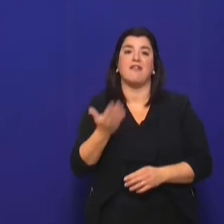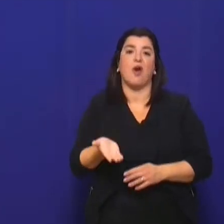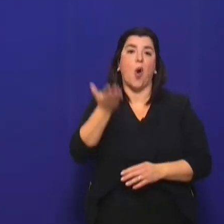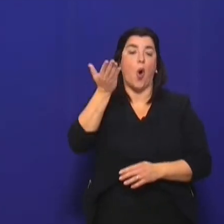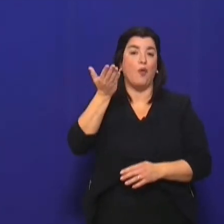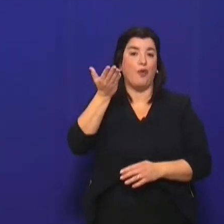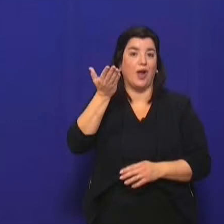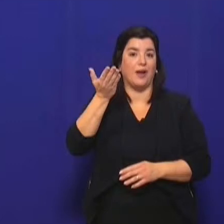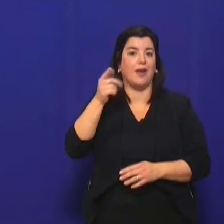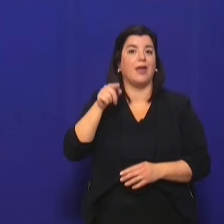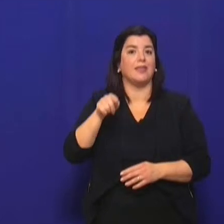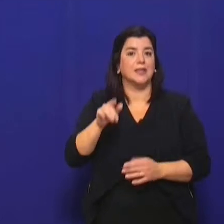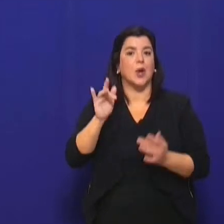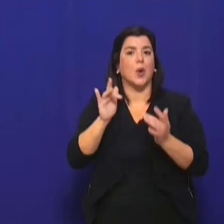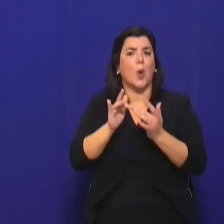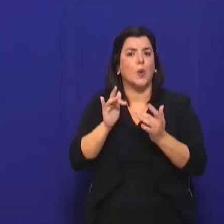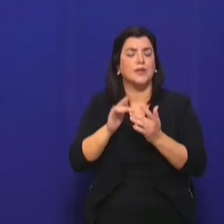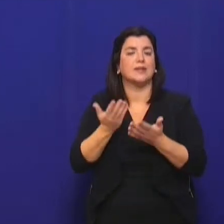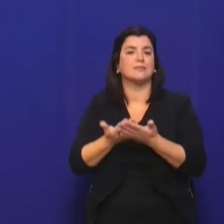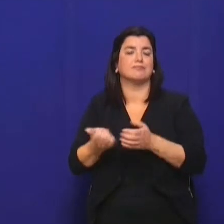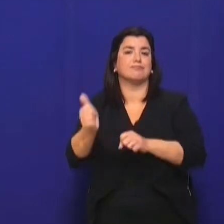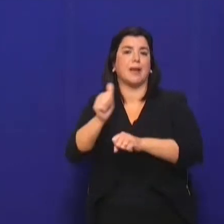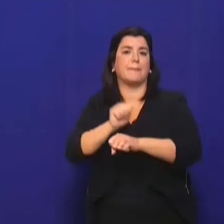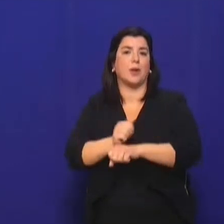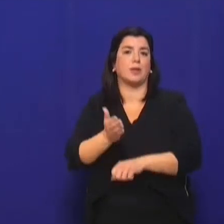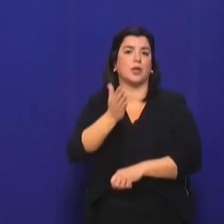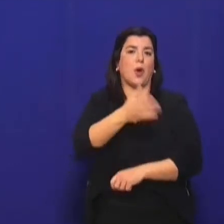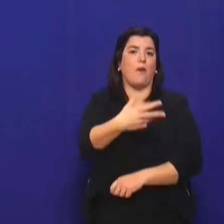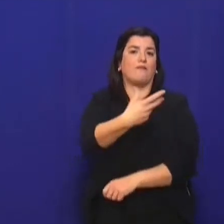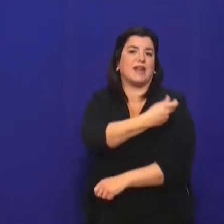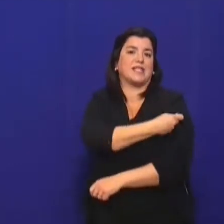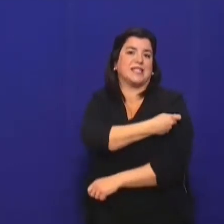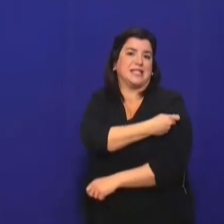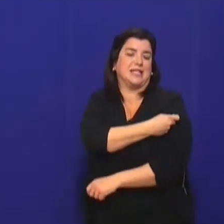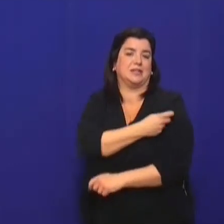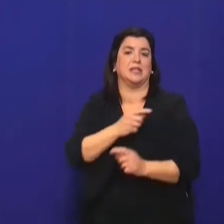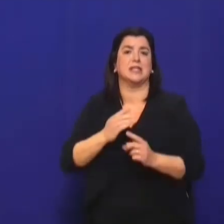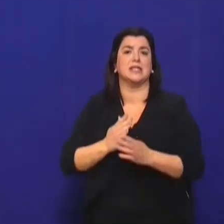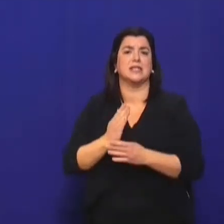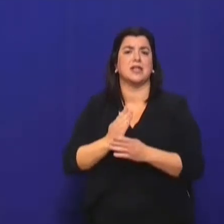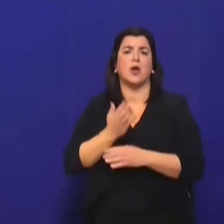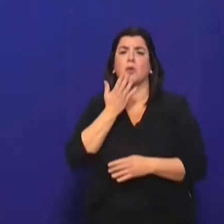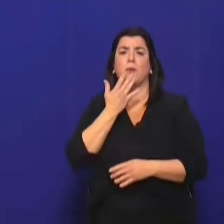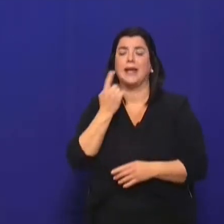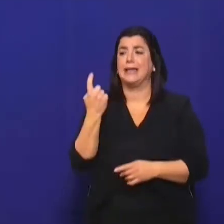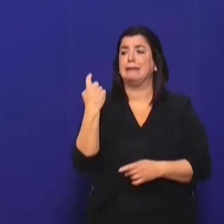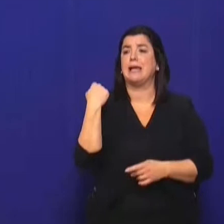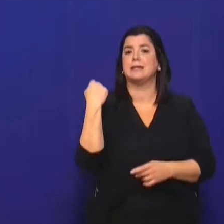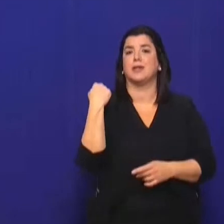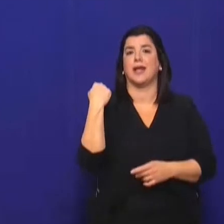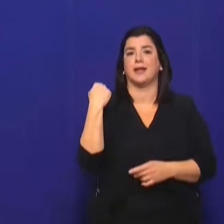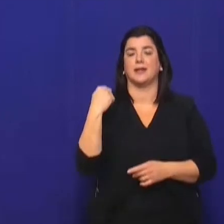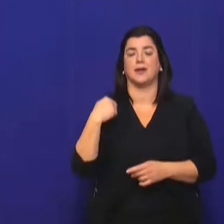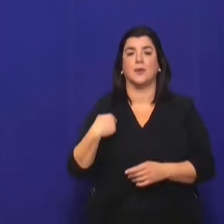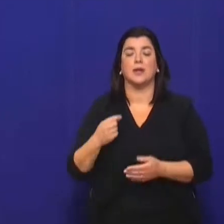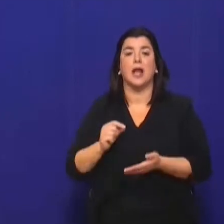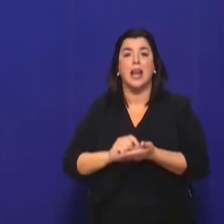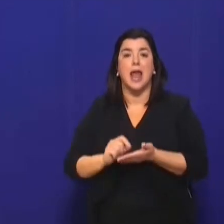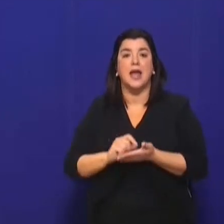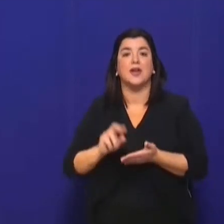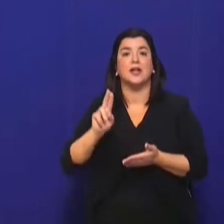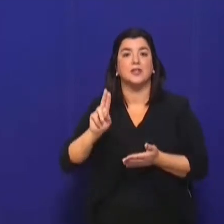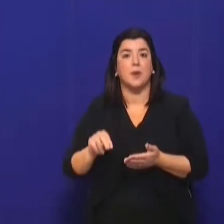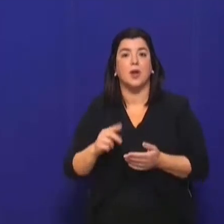these people have been started to be vaccinated as from yesterday. We will also be sending a letter to those people